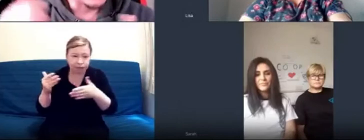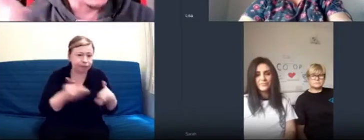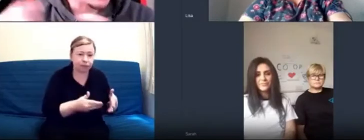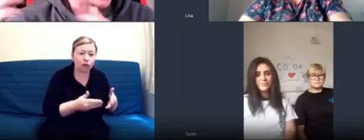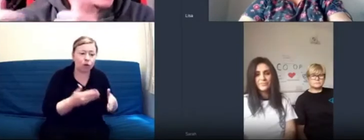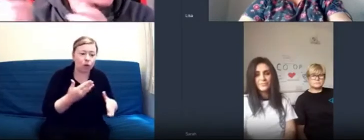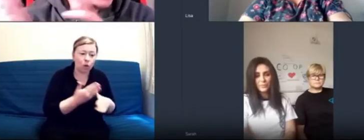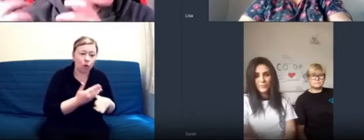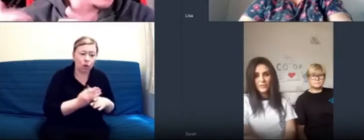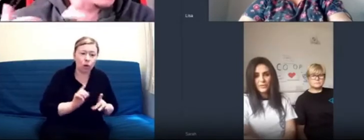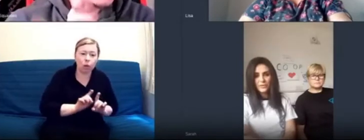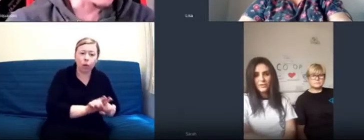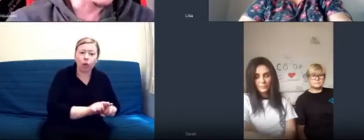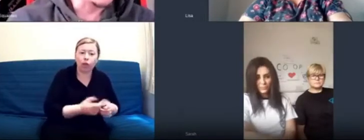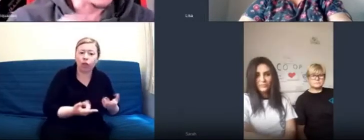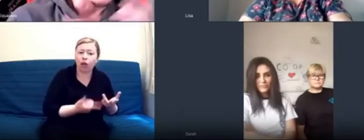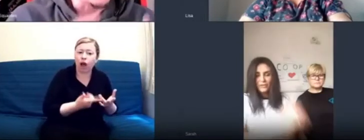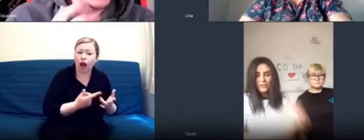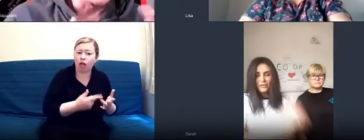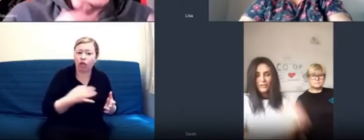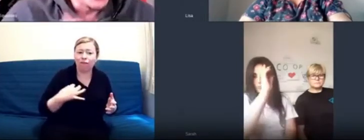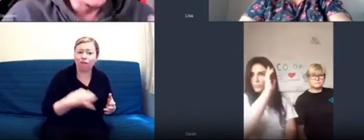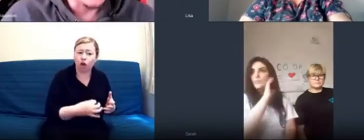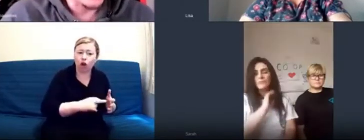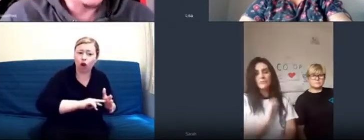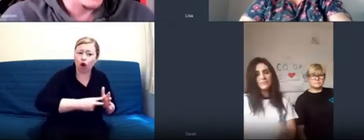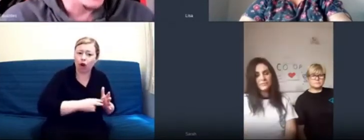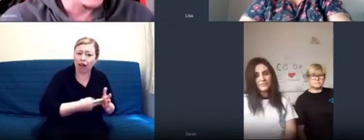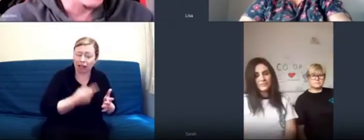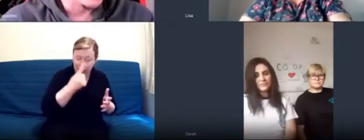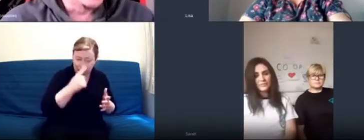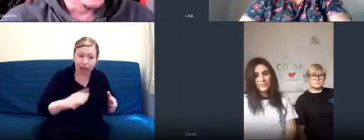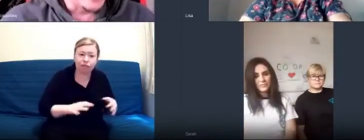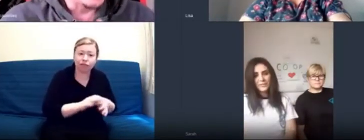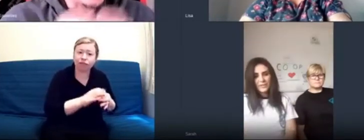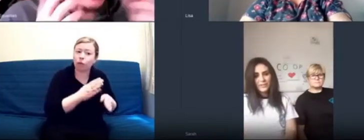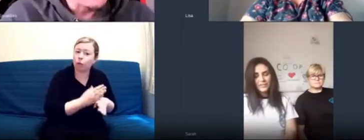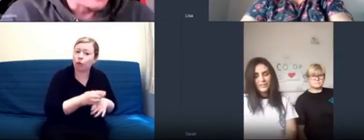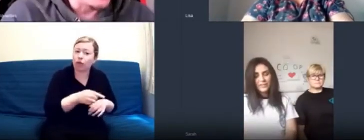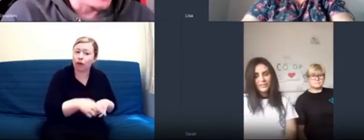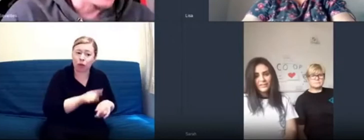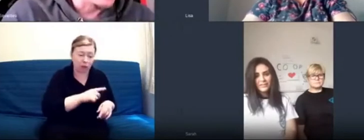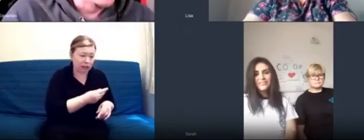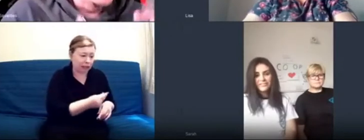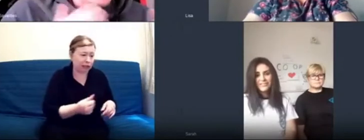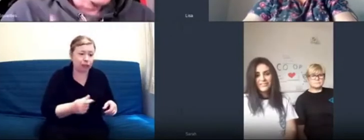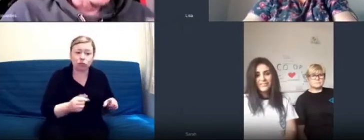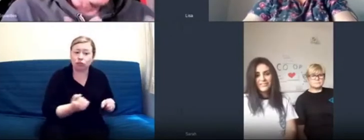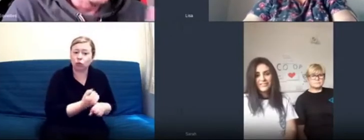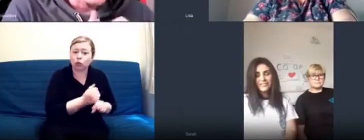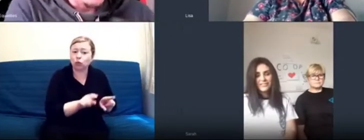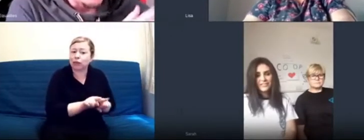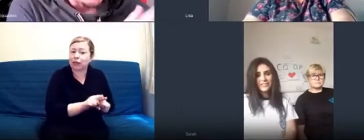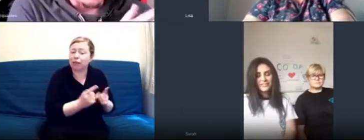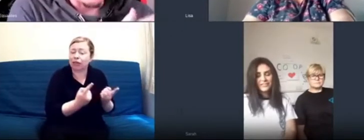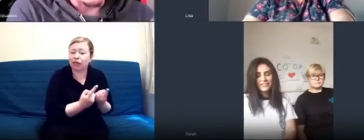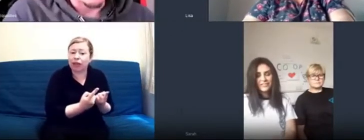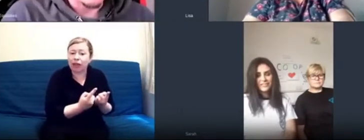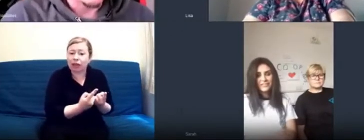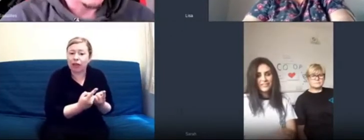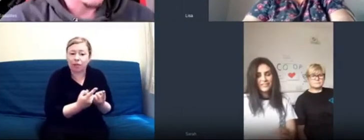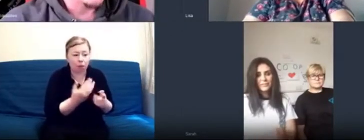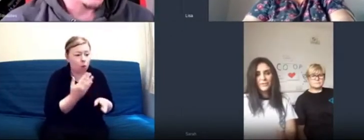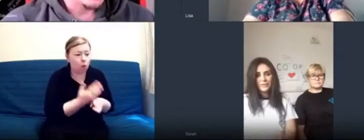work side by side to other voluntary organizations who are also doing the same thing of sussing out how they're working and learn in